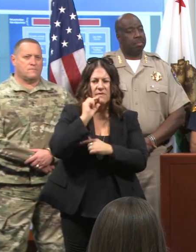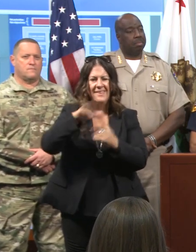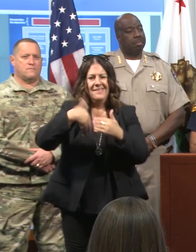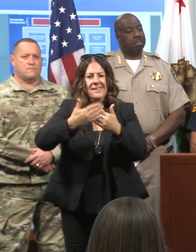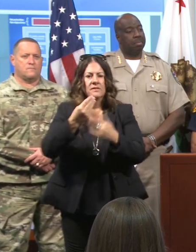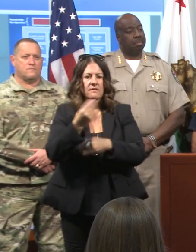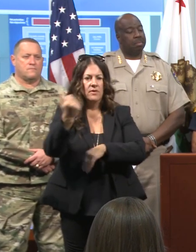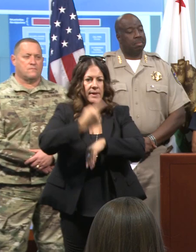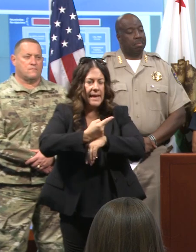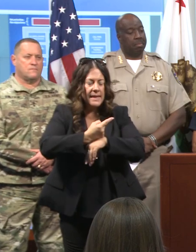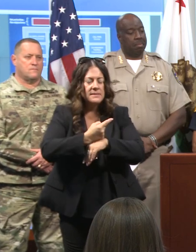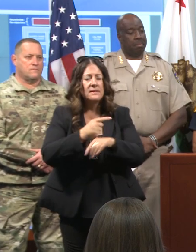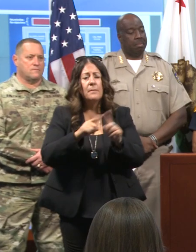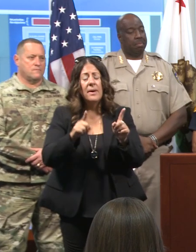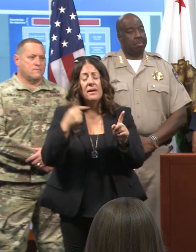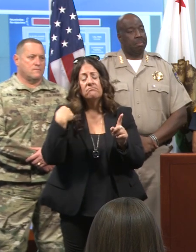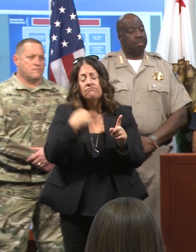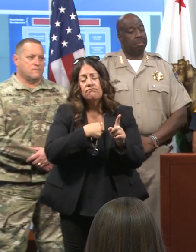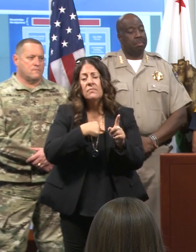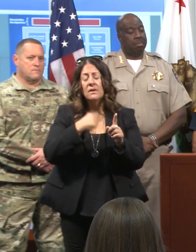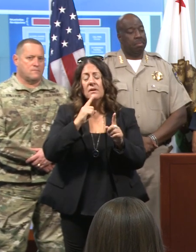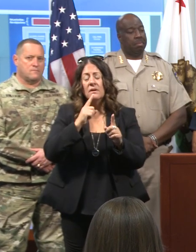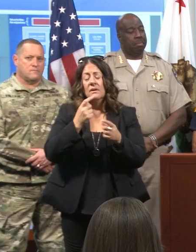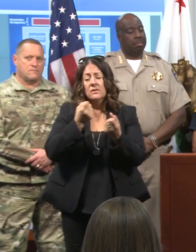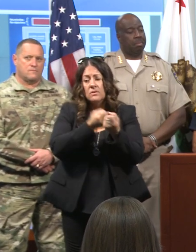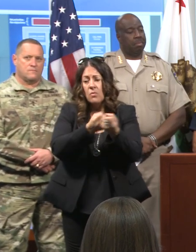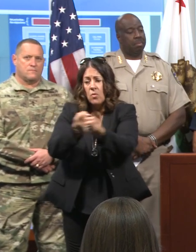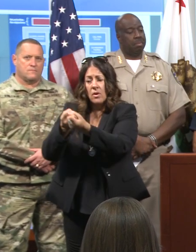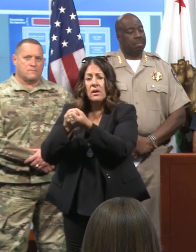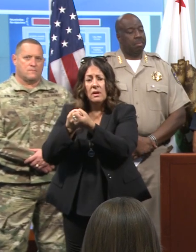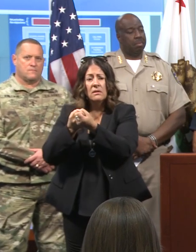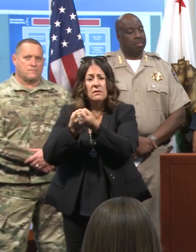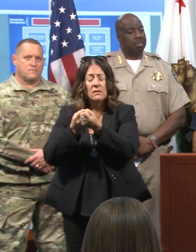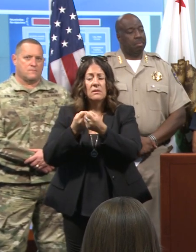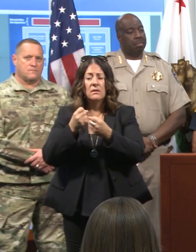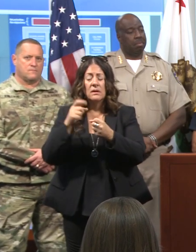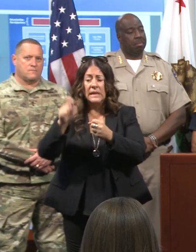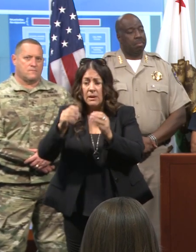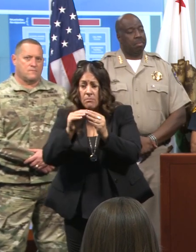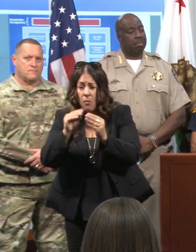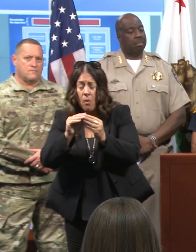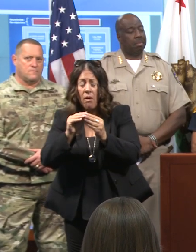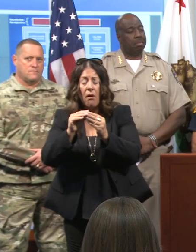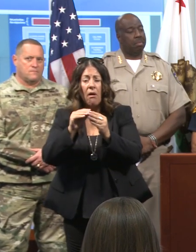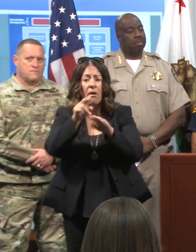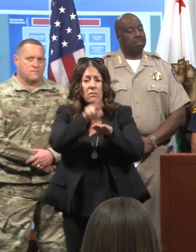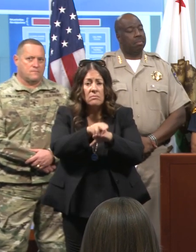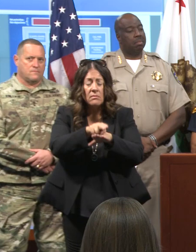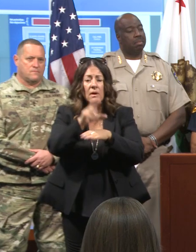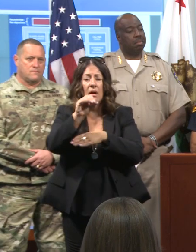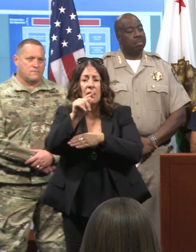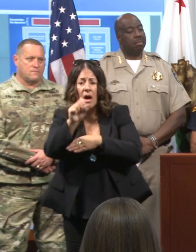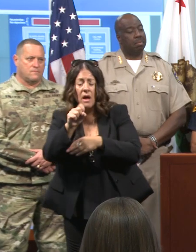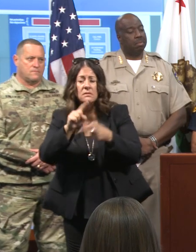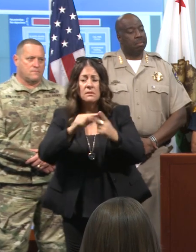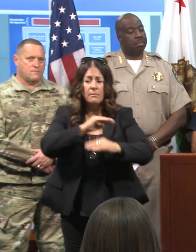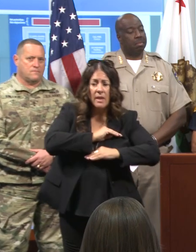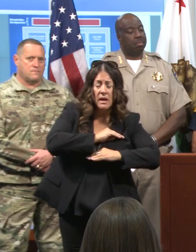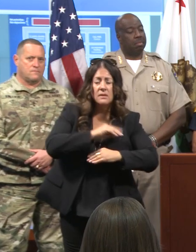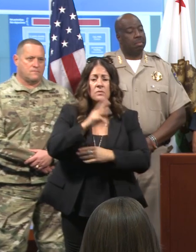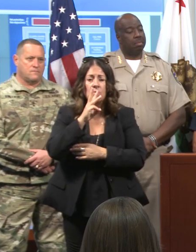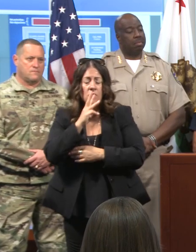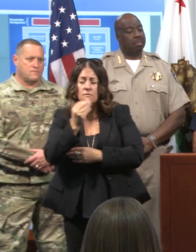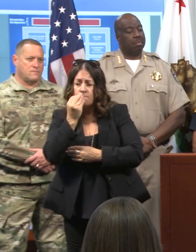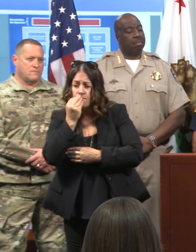days. But we are working in supporting those shelters with additional cots and blankets and water and food